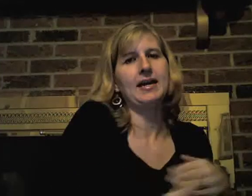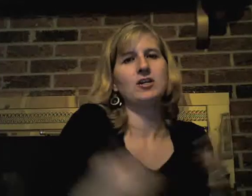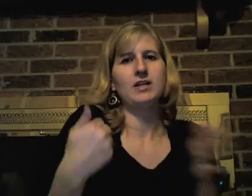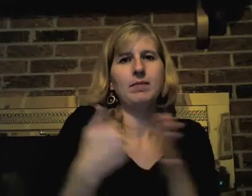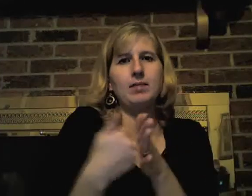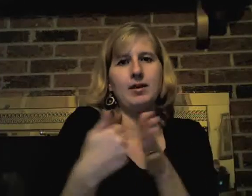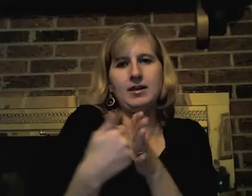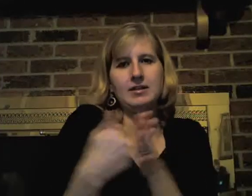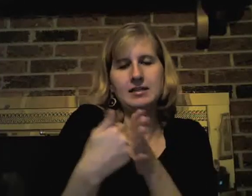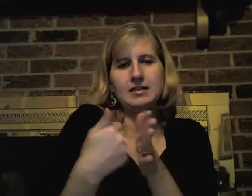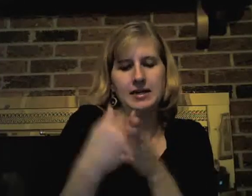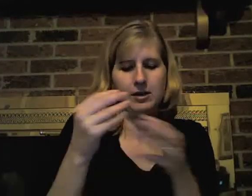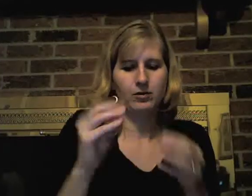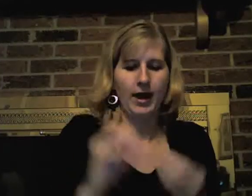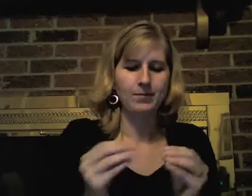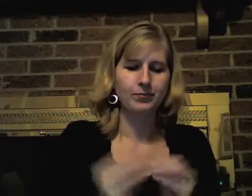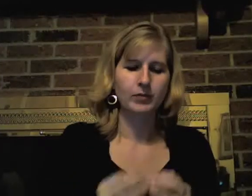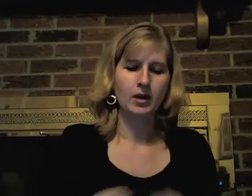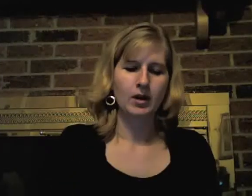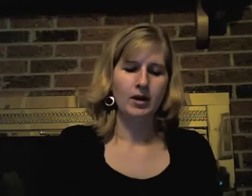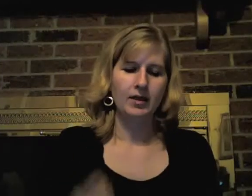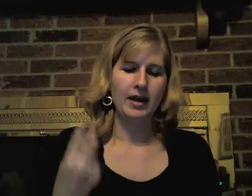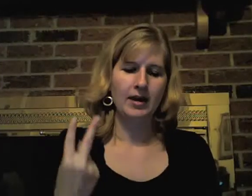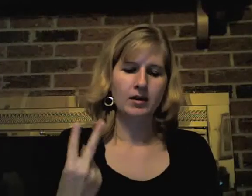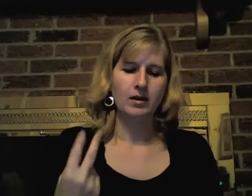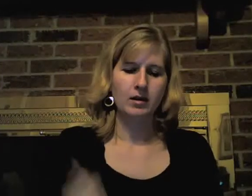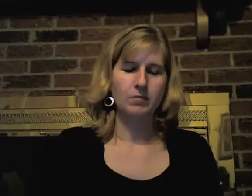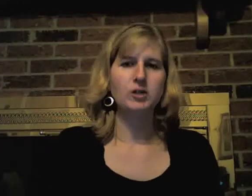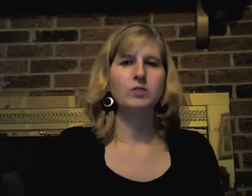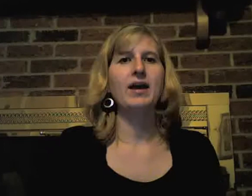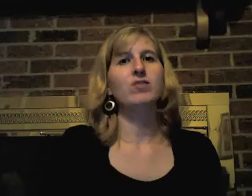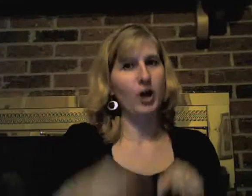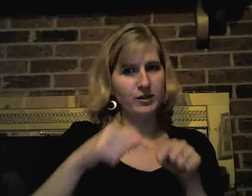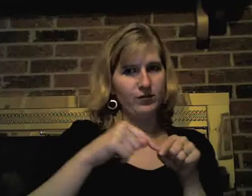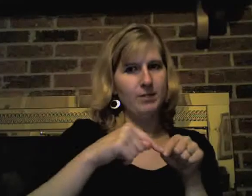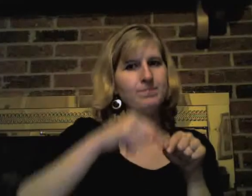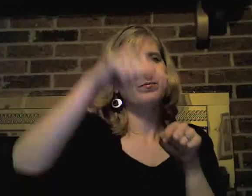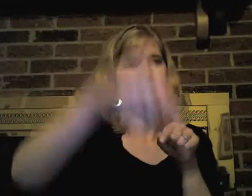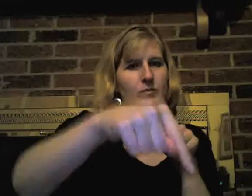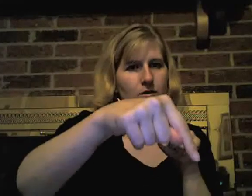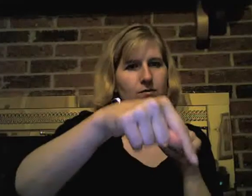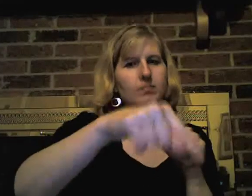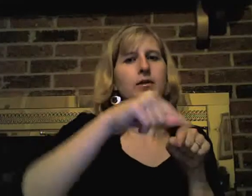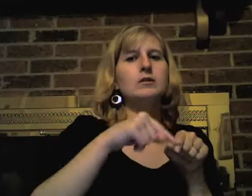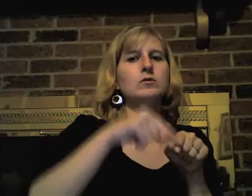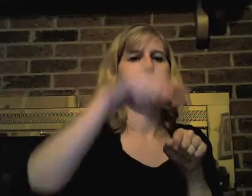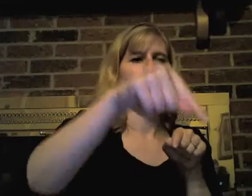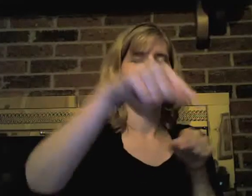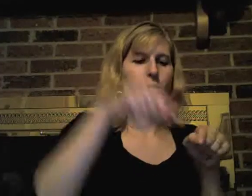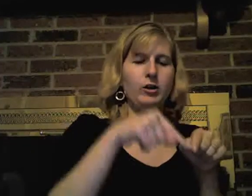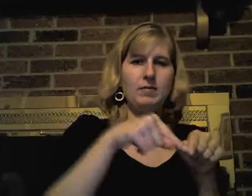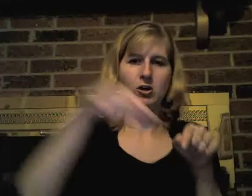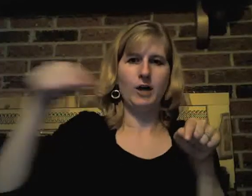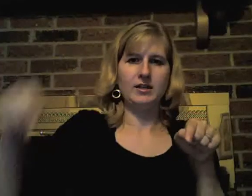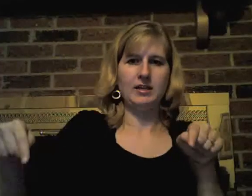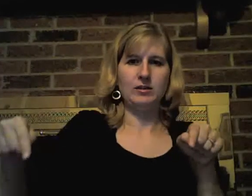then this is the near, okay? Then number 2, we have across from. Or you can be across this way. So it's your